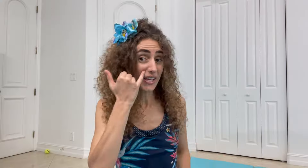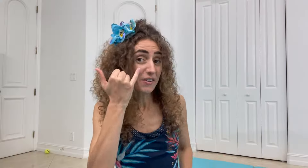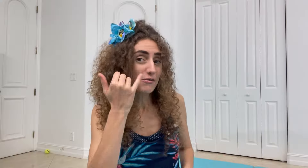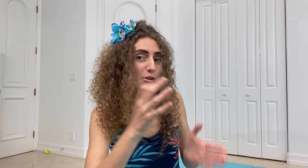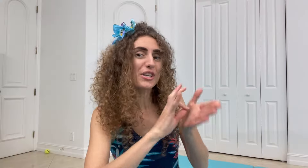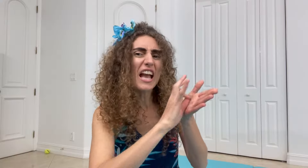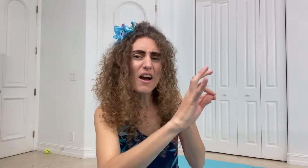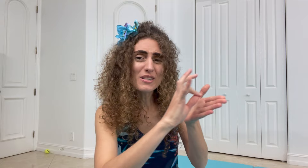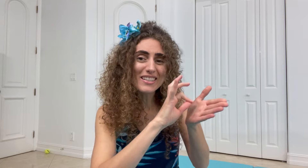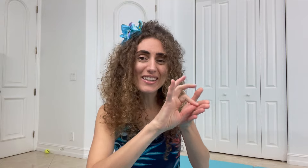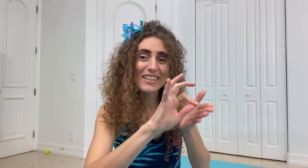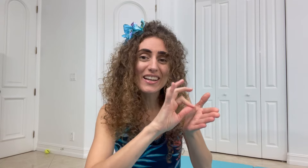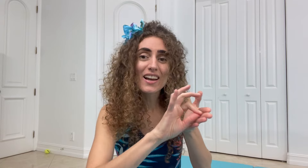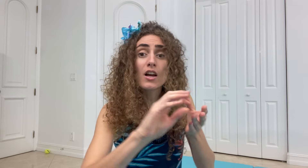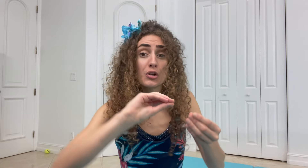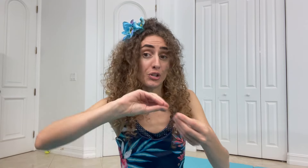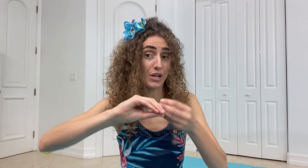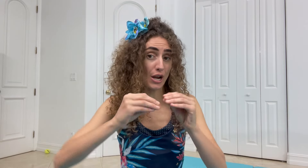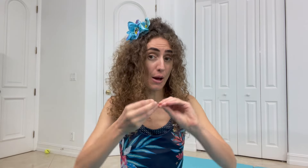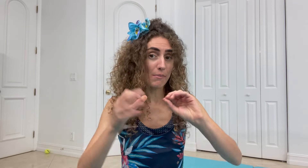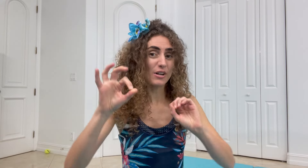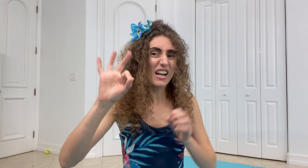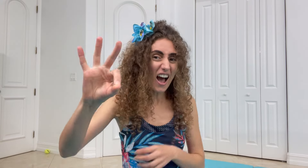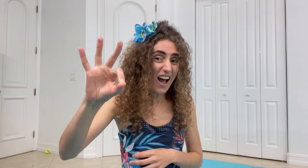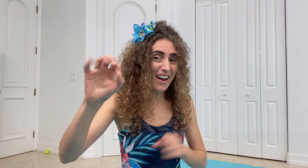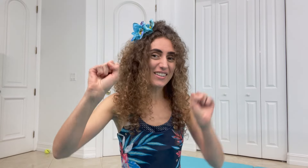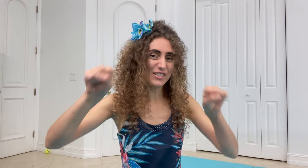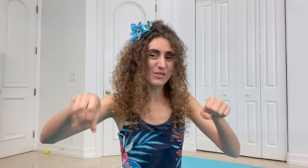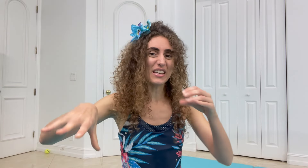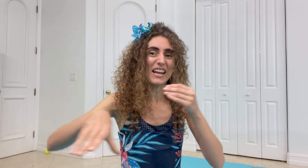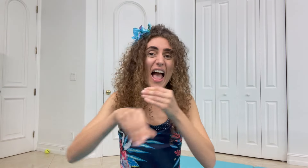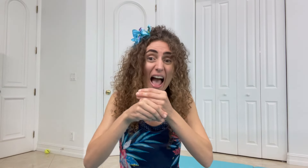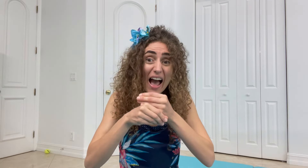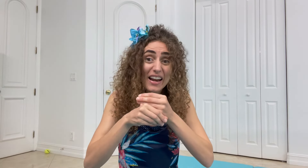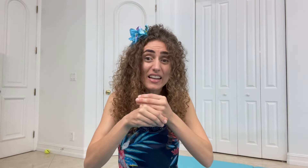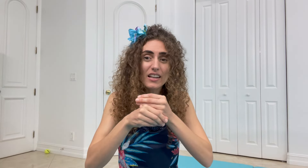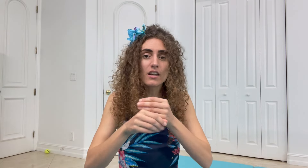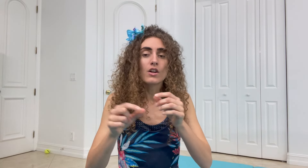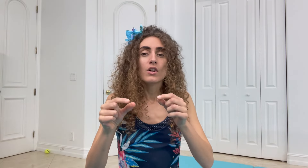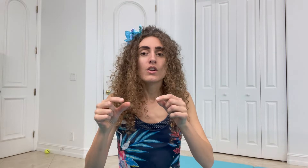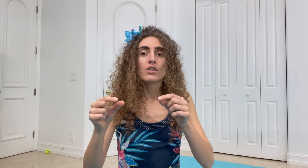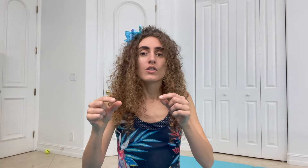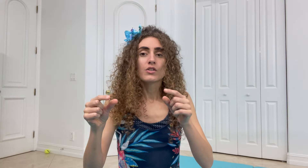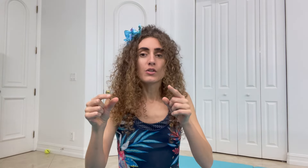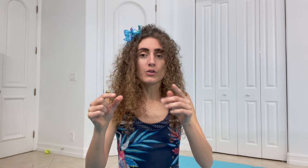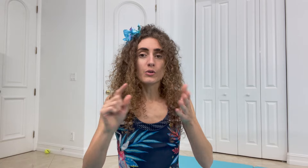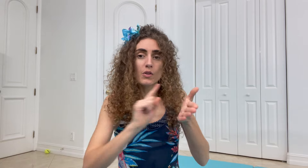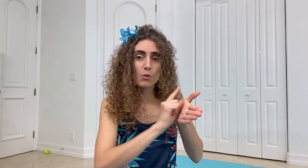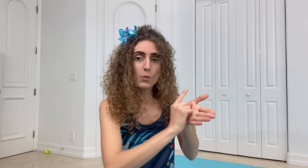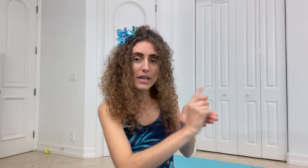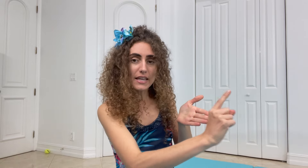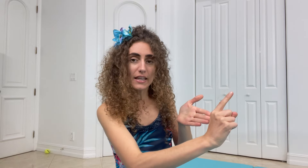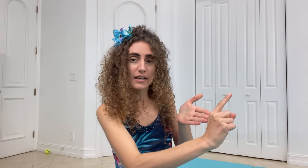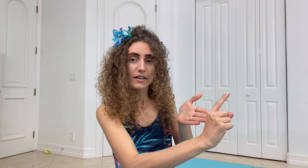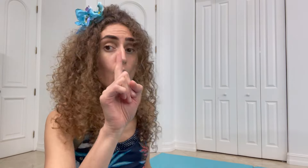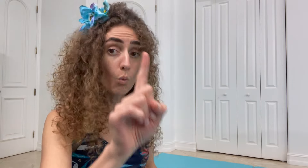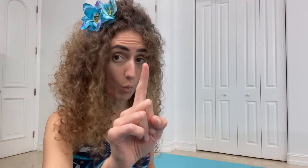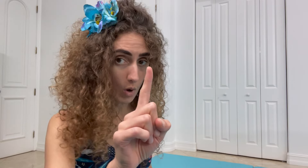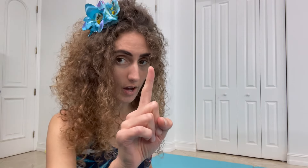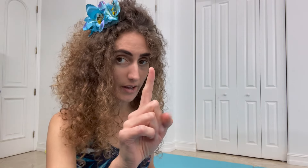If you're counting to number nine, you can add it to the week.